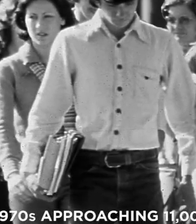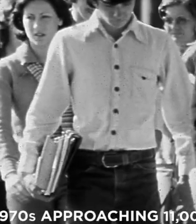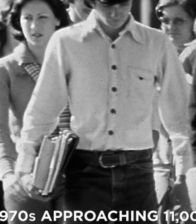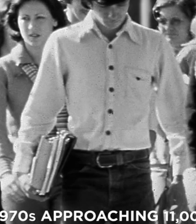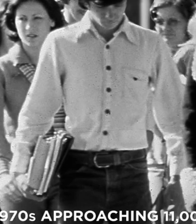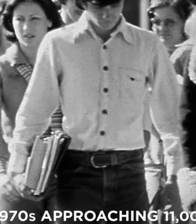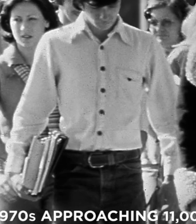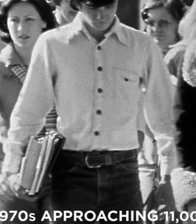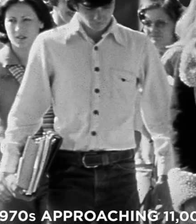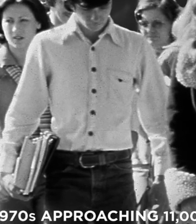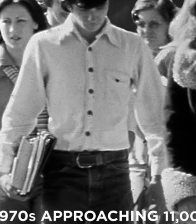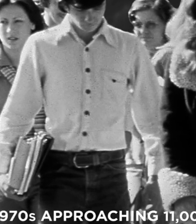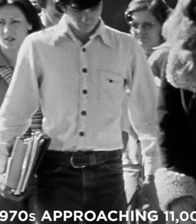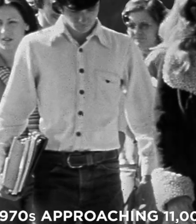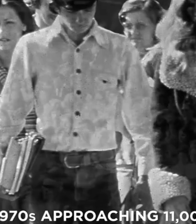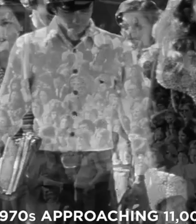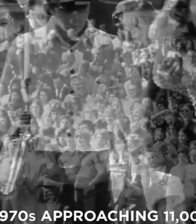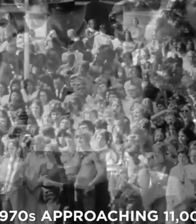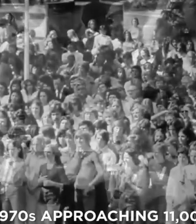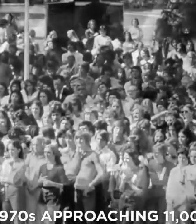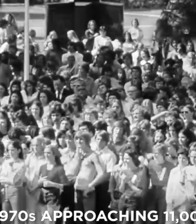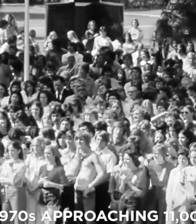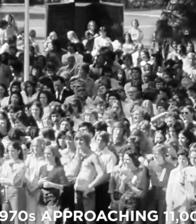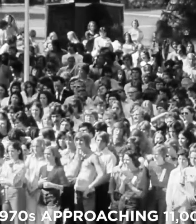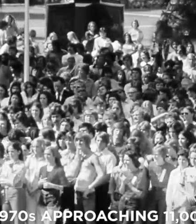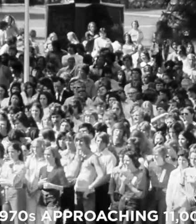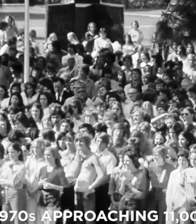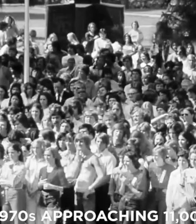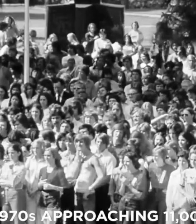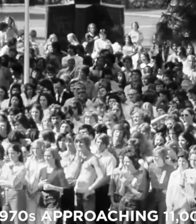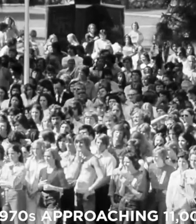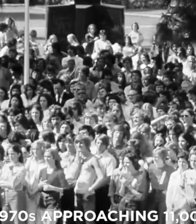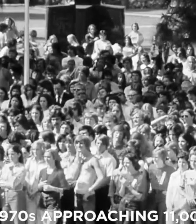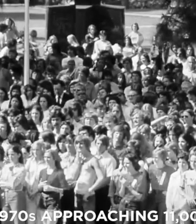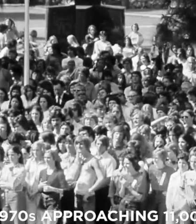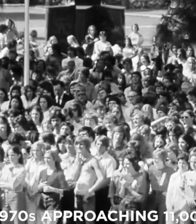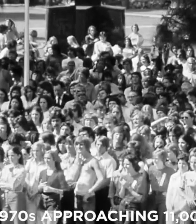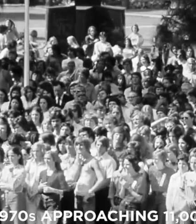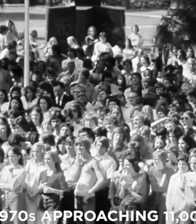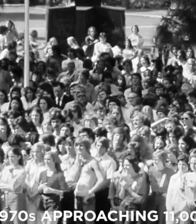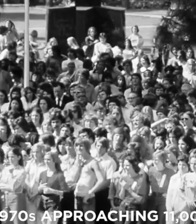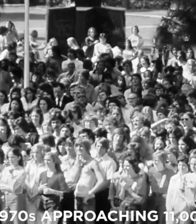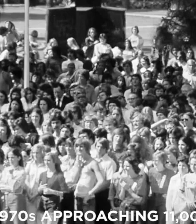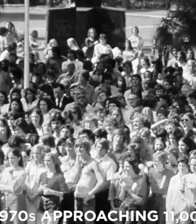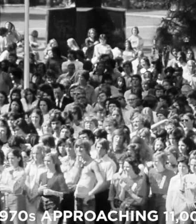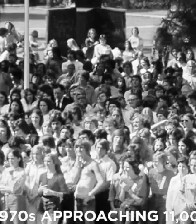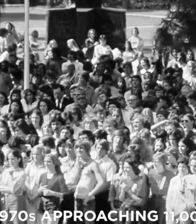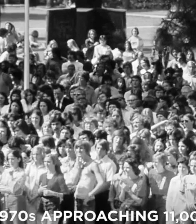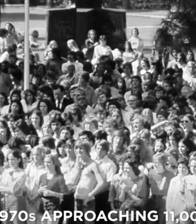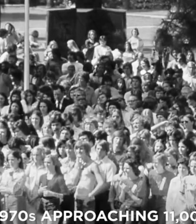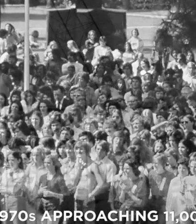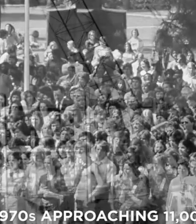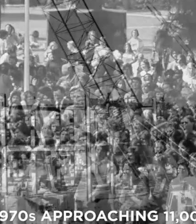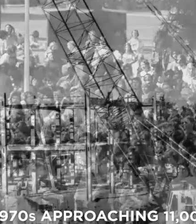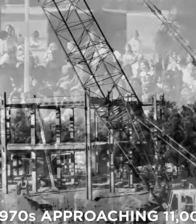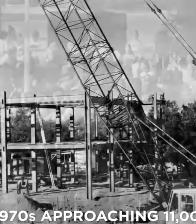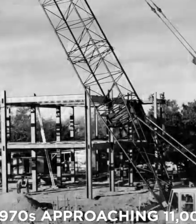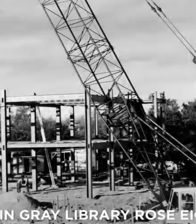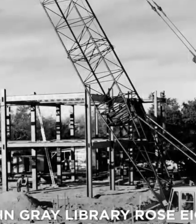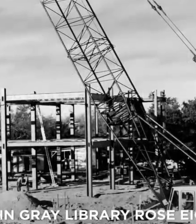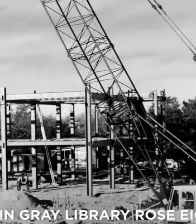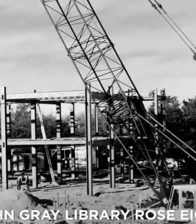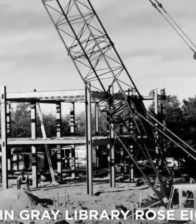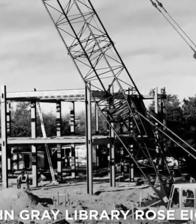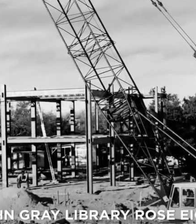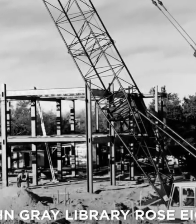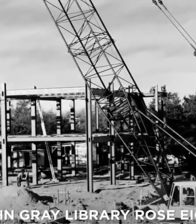With enrollment in the 1970s approaching 11,000 students, LU was becoming a bustling community.